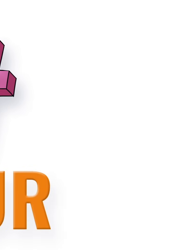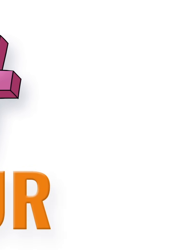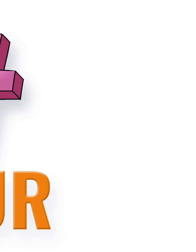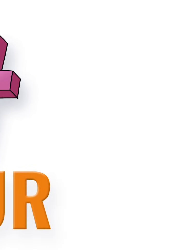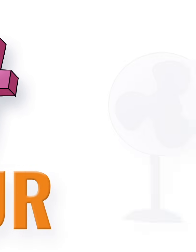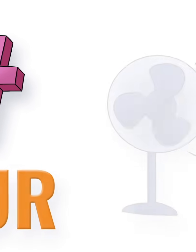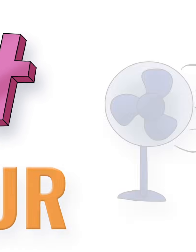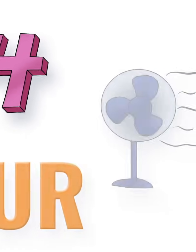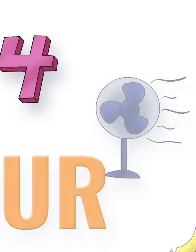We'll be right back.